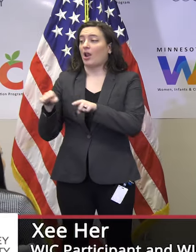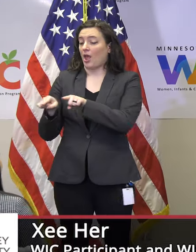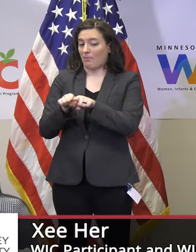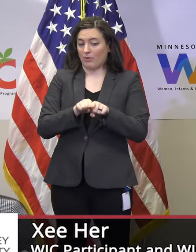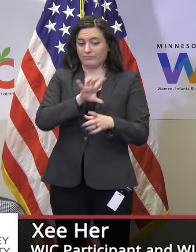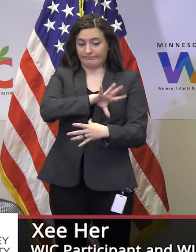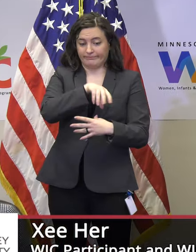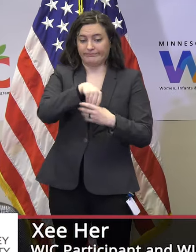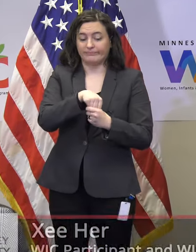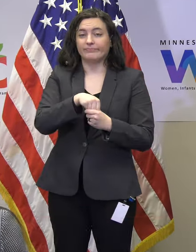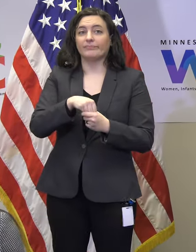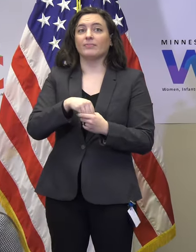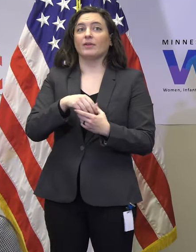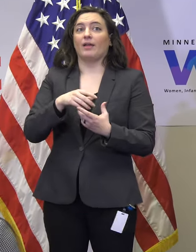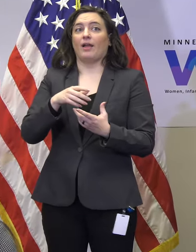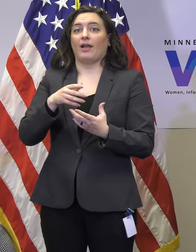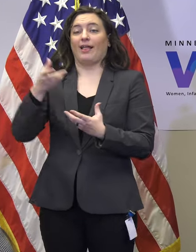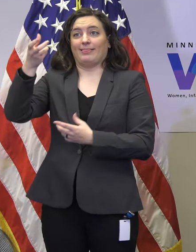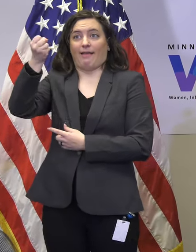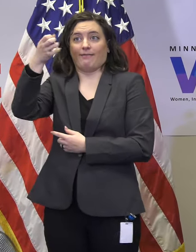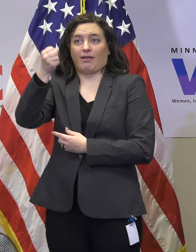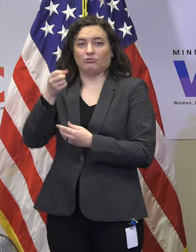lactation consultant mentorship program.